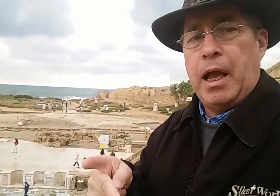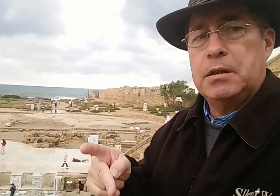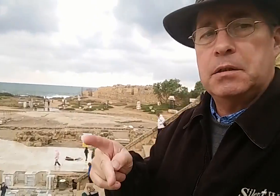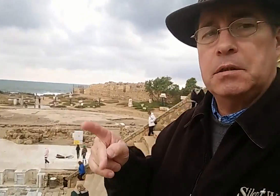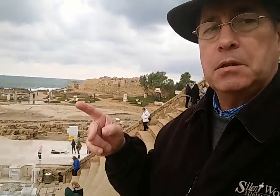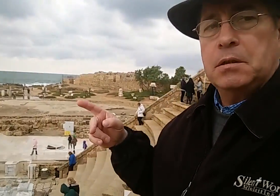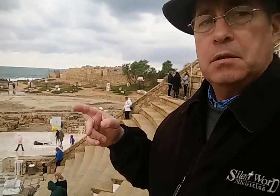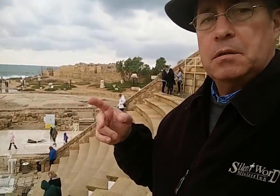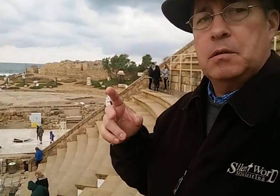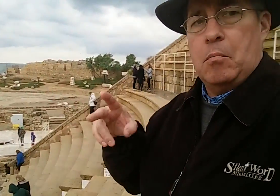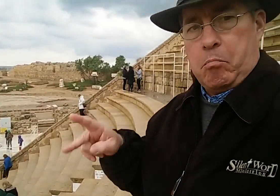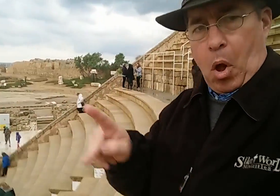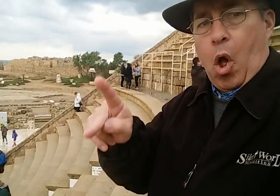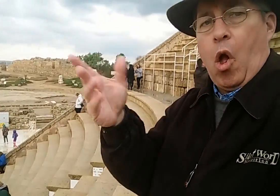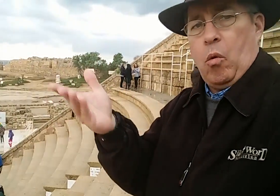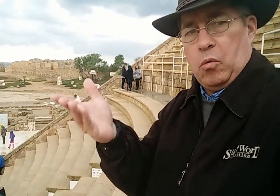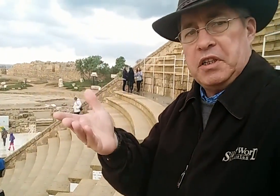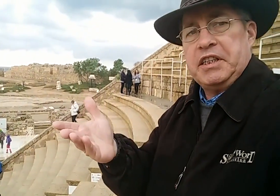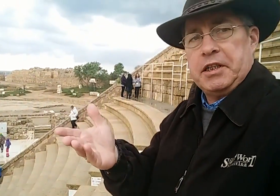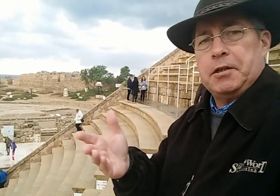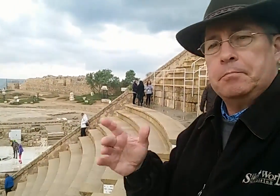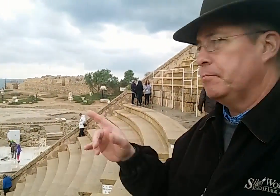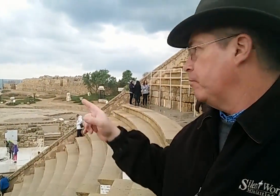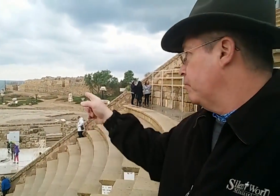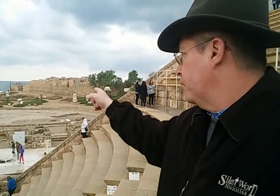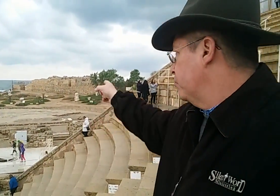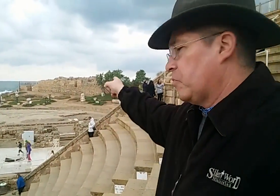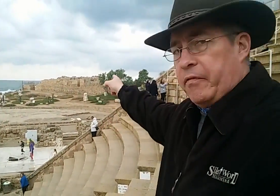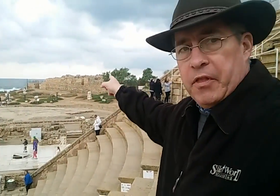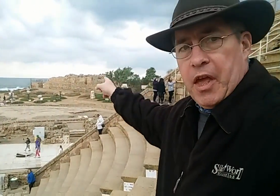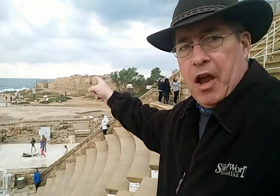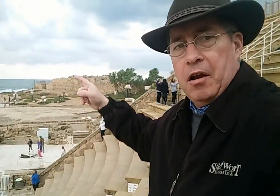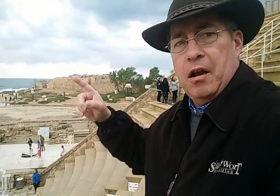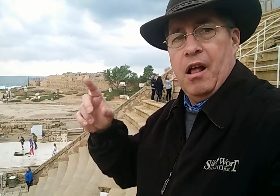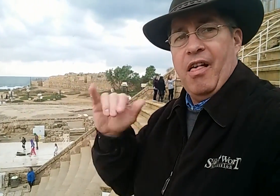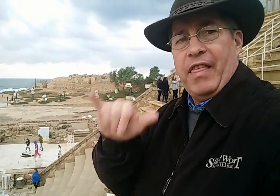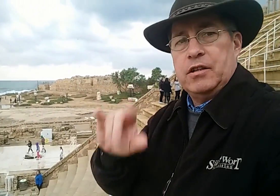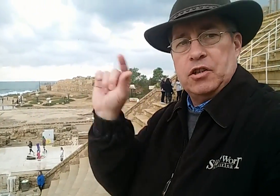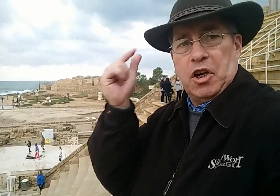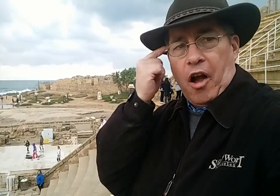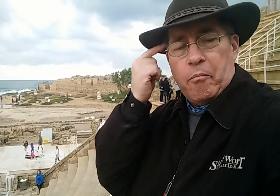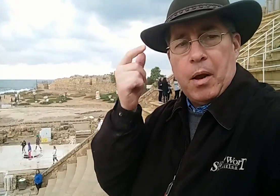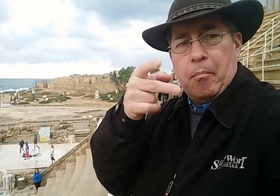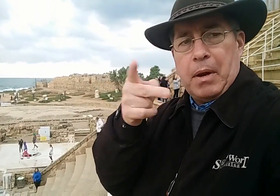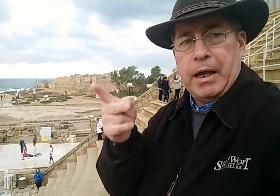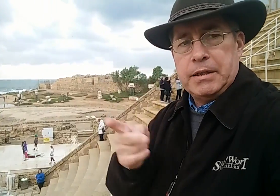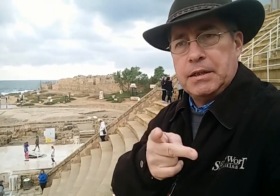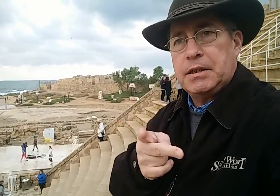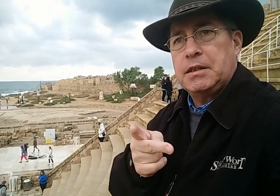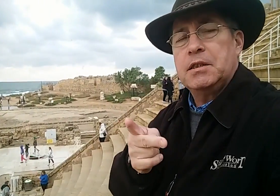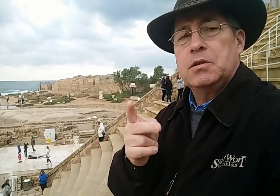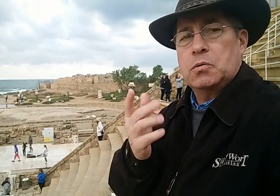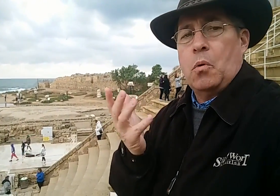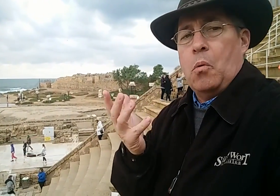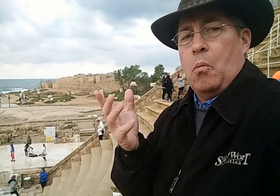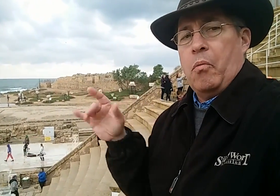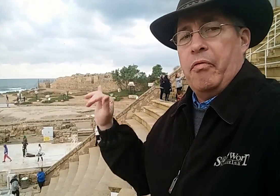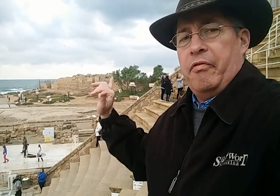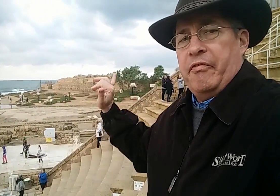was a theater, a place where a lot would have taken place. Back over here in the background, you see is a